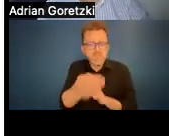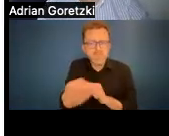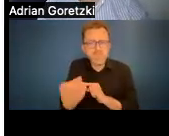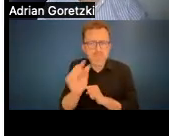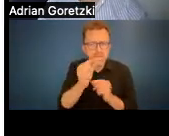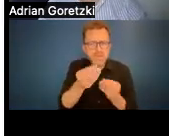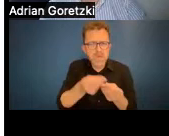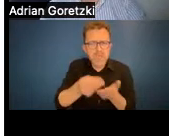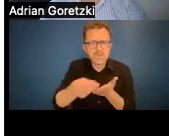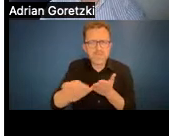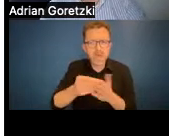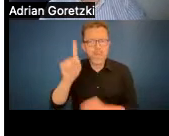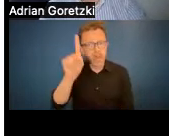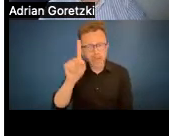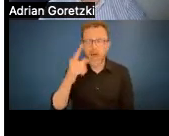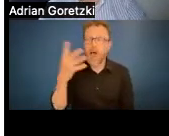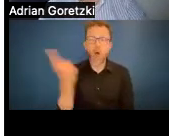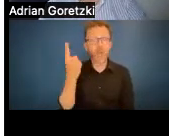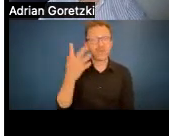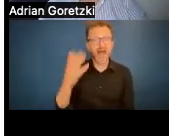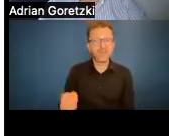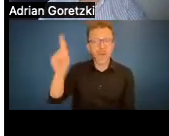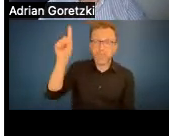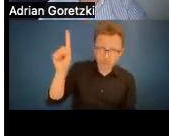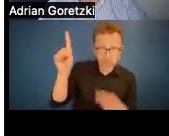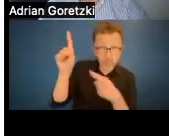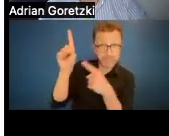if we got, for example, somebody after a stroke